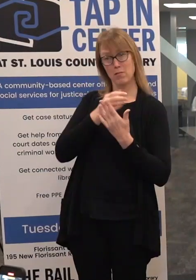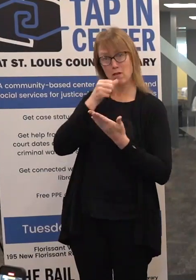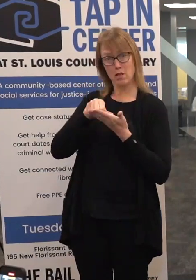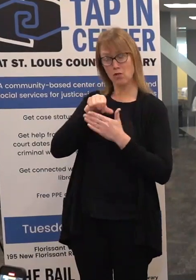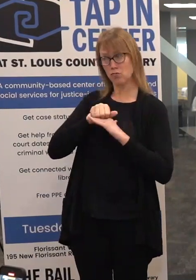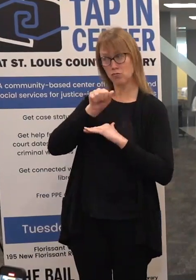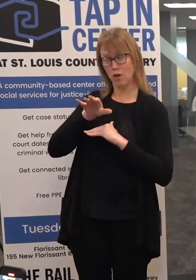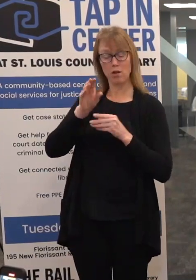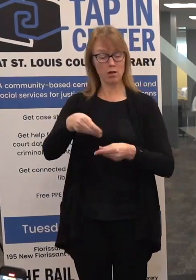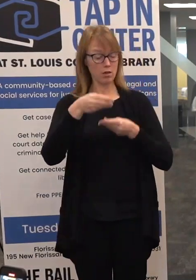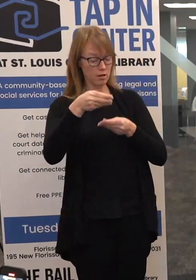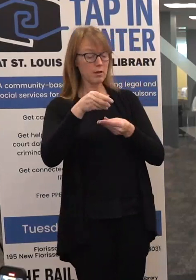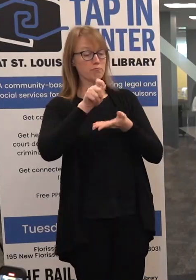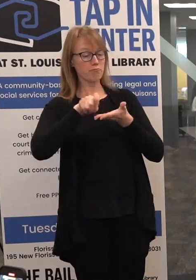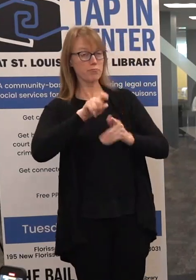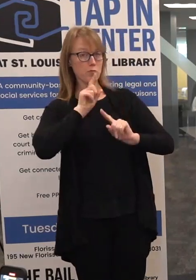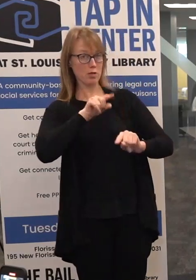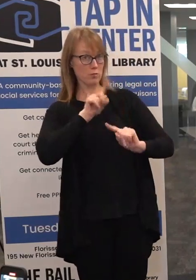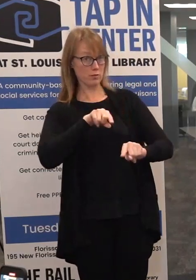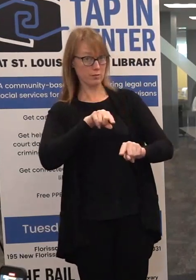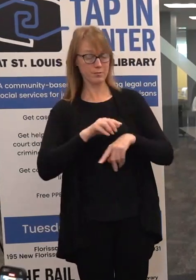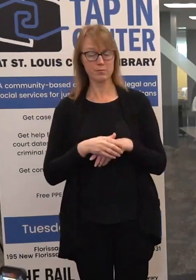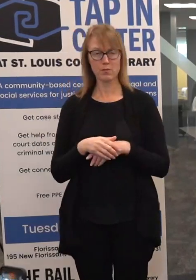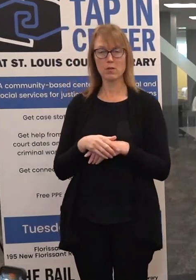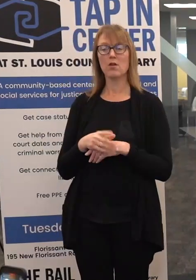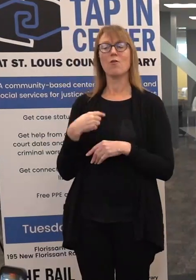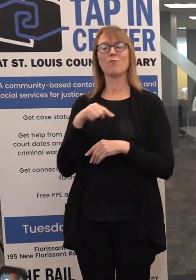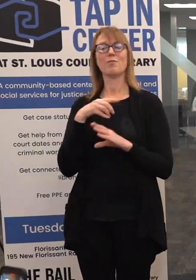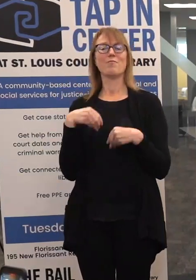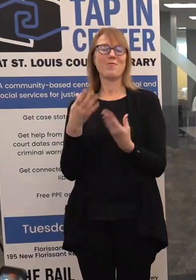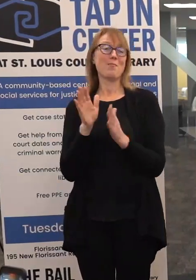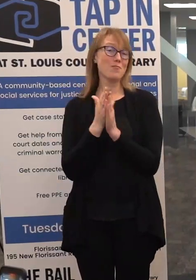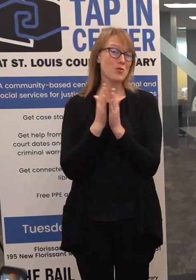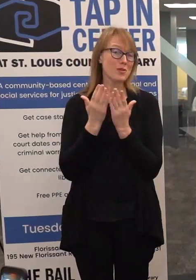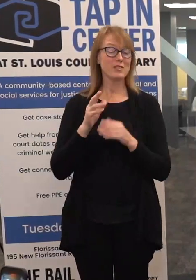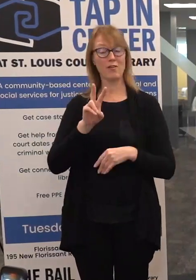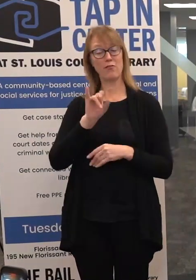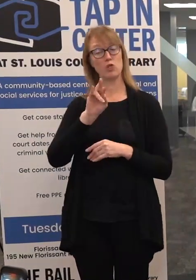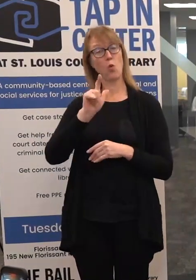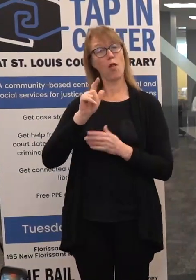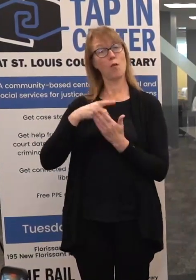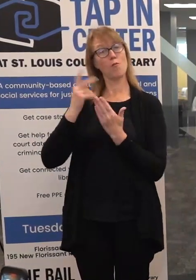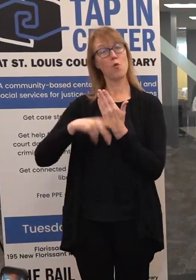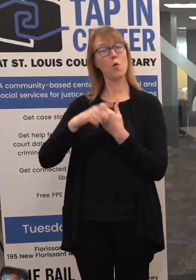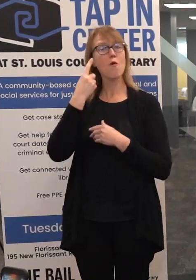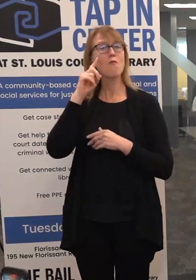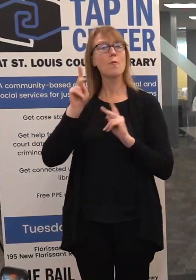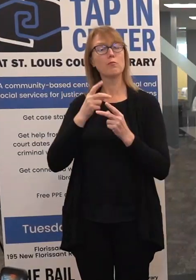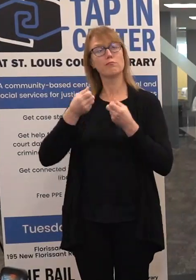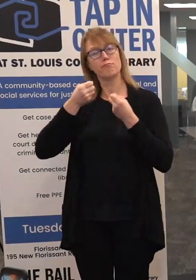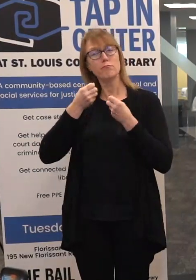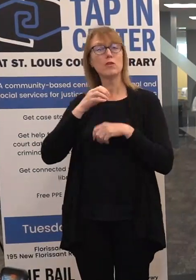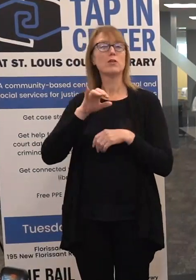facilities. St. Louis County Library also provides books and virtual programs for those in custody at the St. Louis County Justice Center,